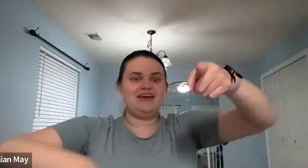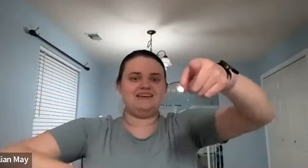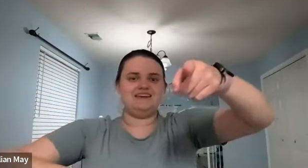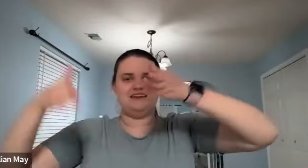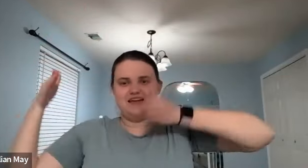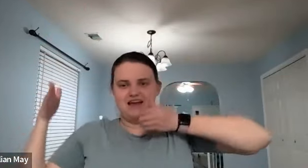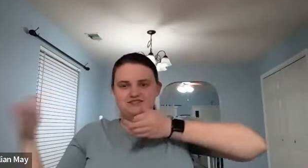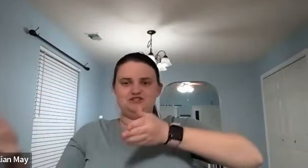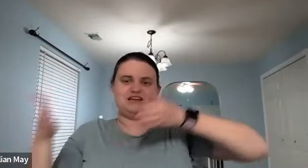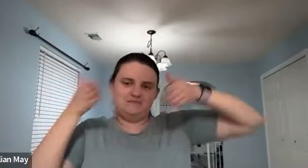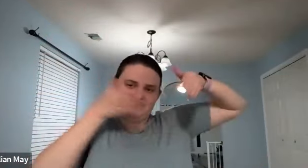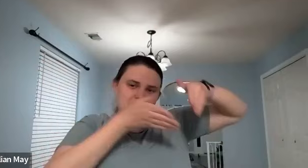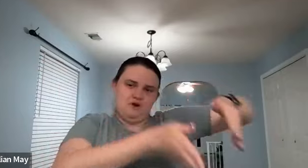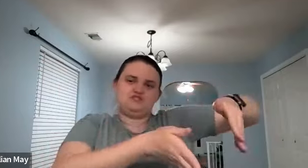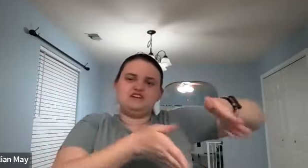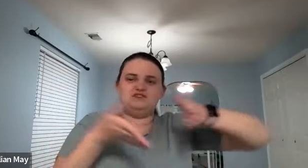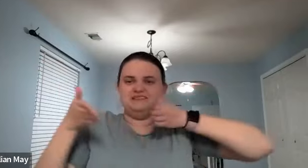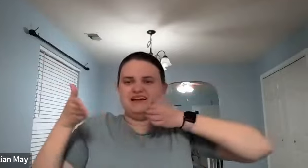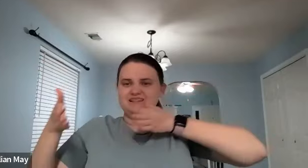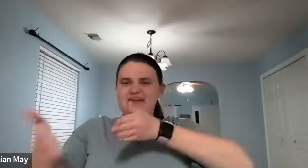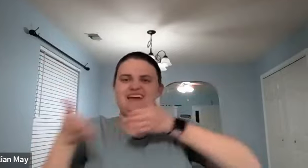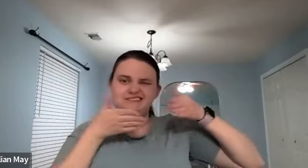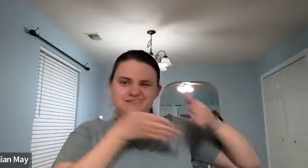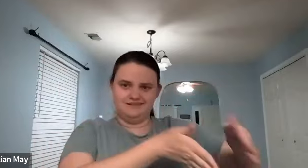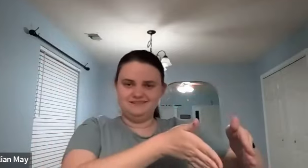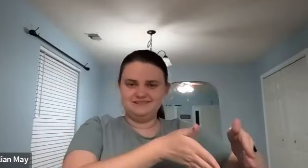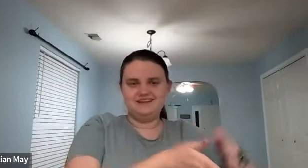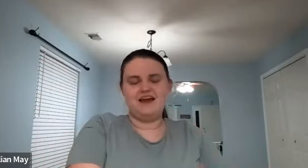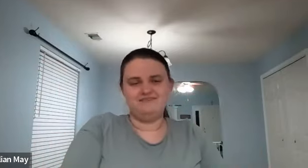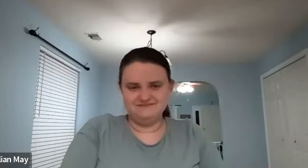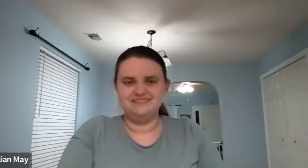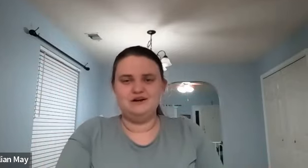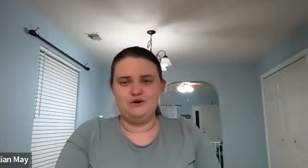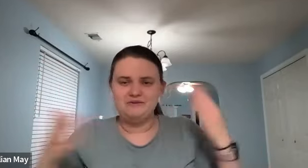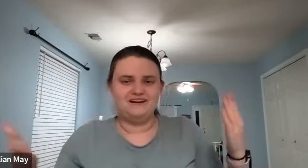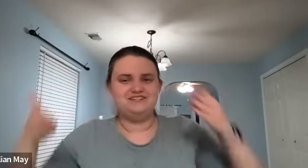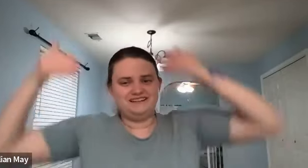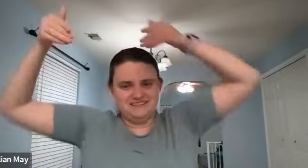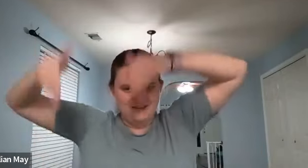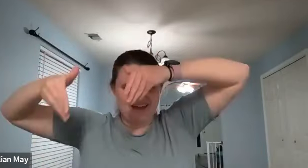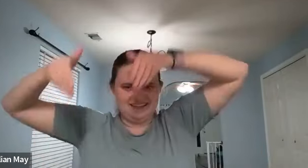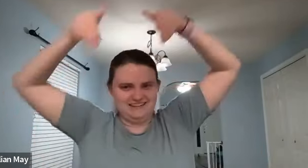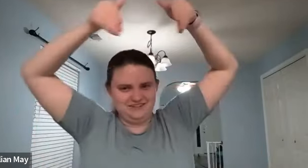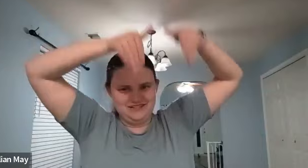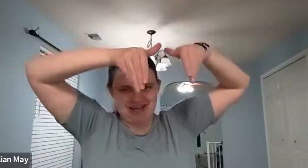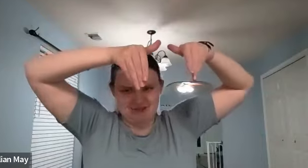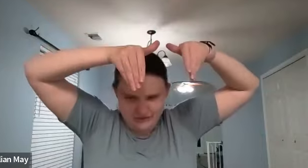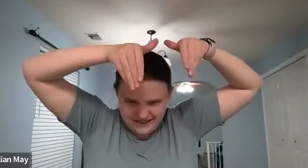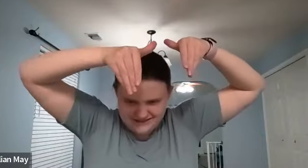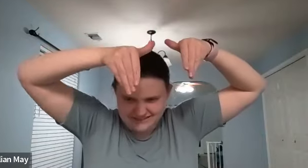Yeah. So you just kind of make that motion of your legs, pants. Yeah. Okay, I'm glad you guys got that because I literally sat there looking. I was like, this